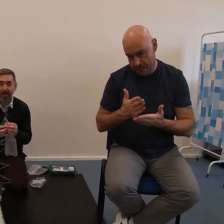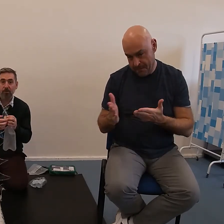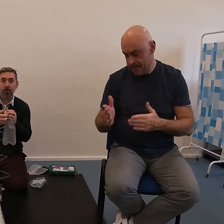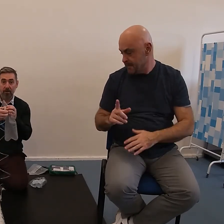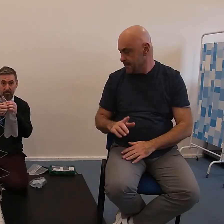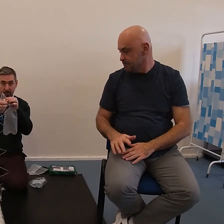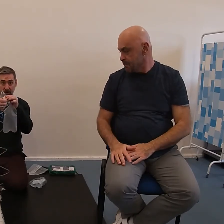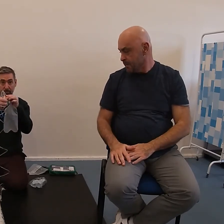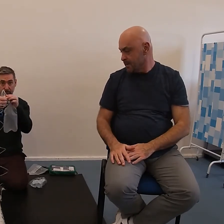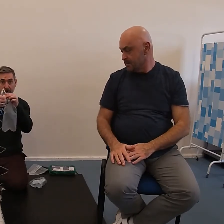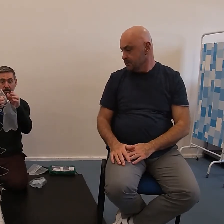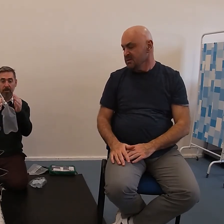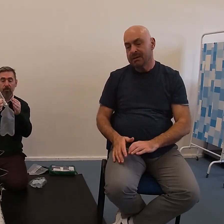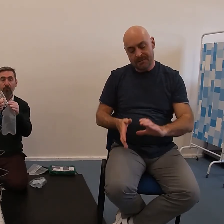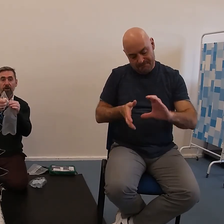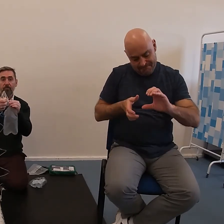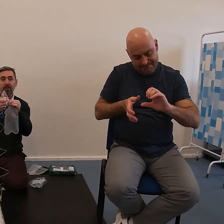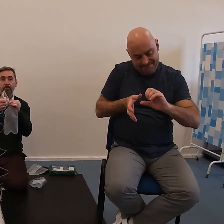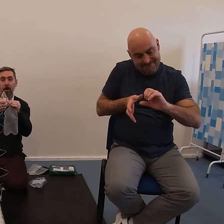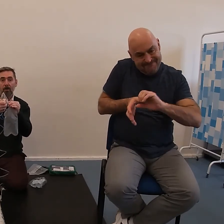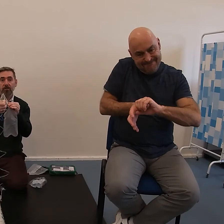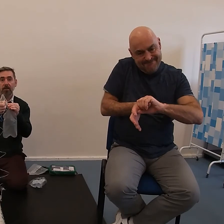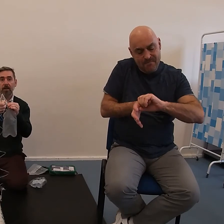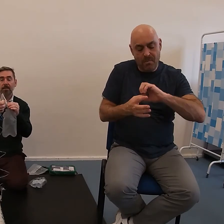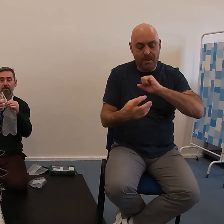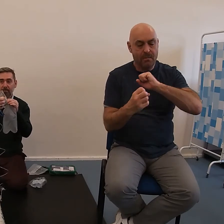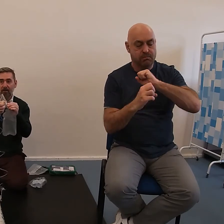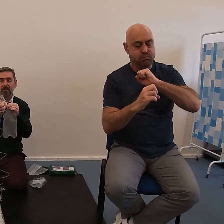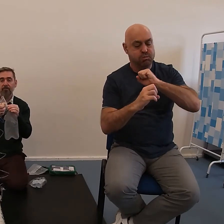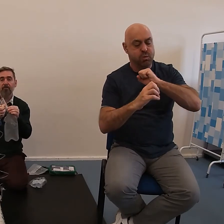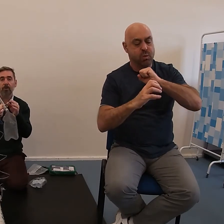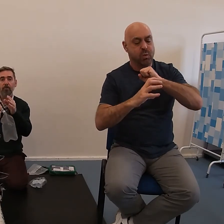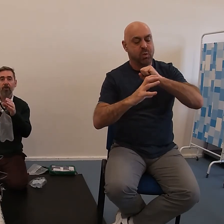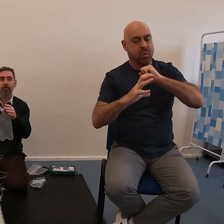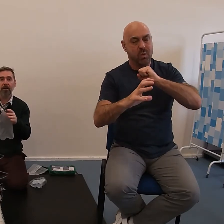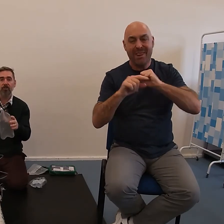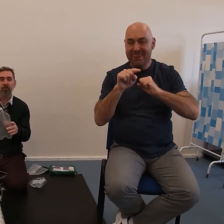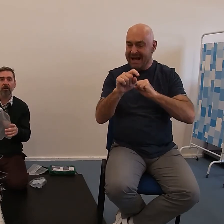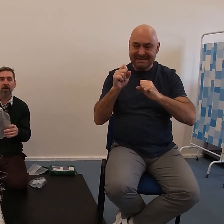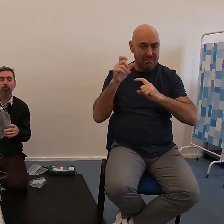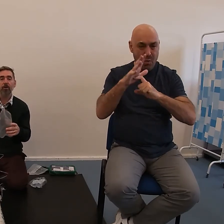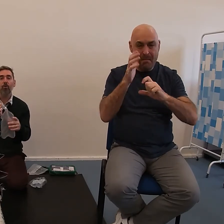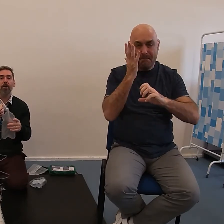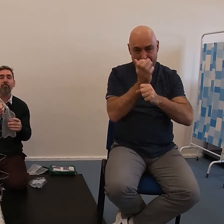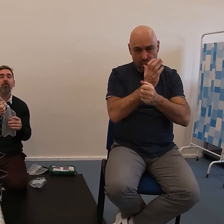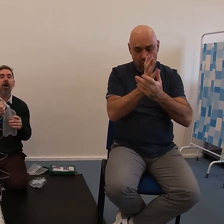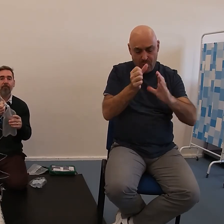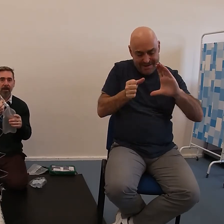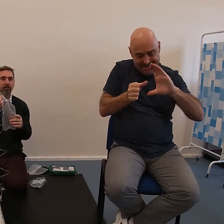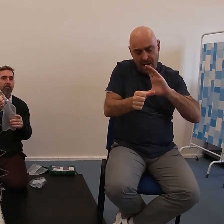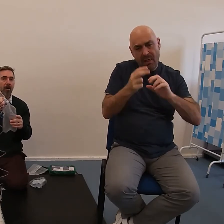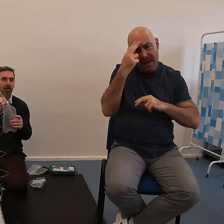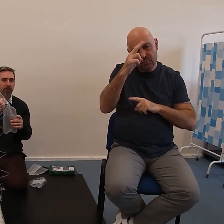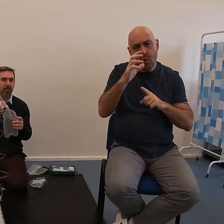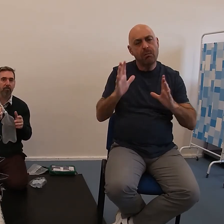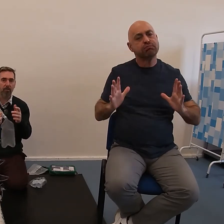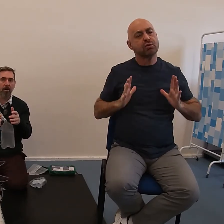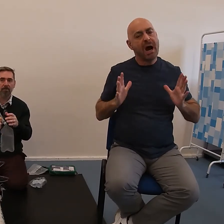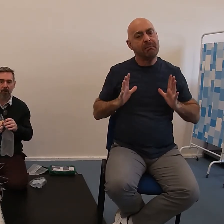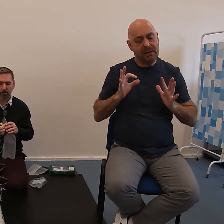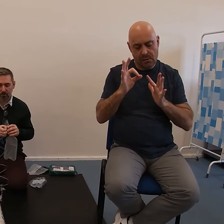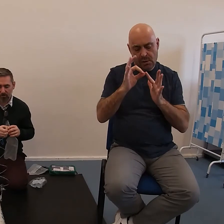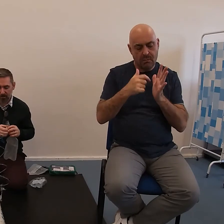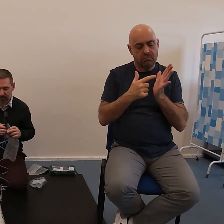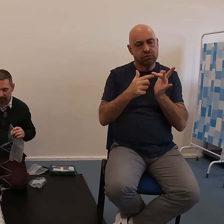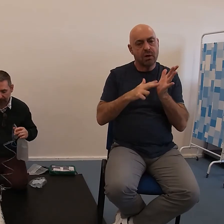so doing that to this non-rebreathe mask is imperative before you put it on the patient, and we call it priming the mask